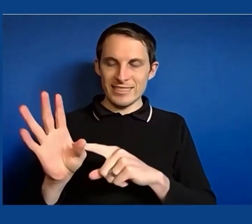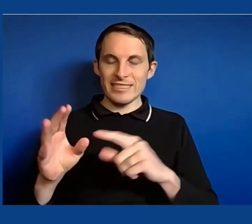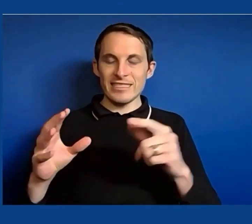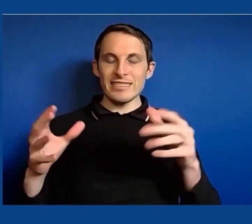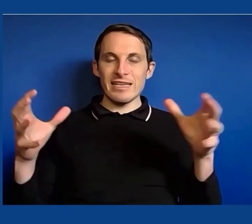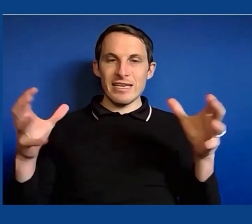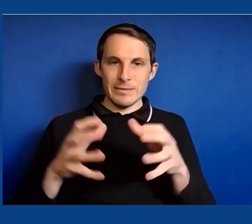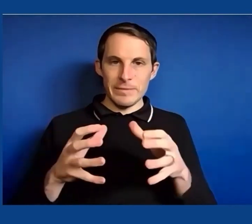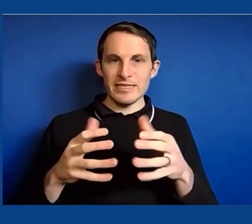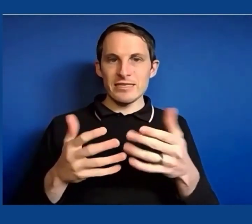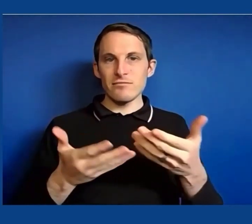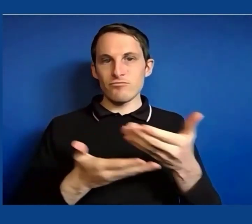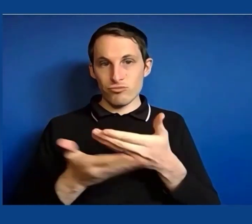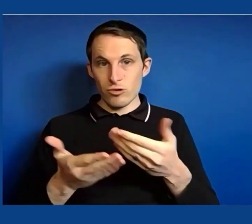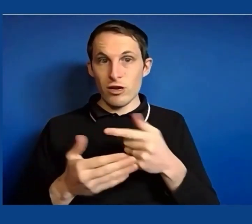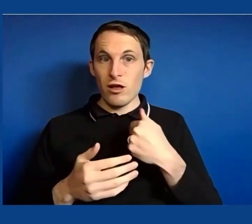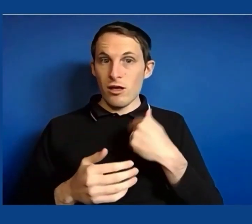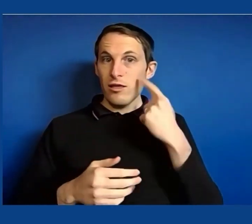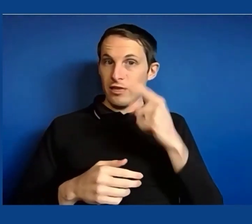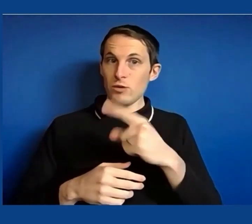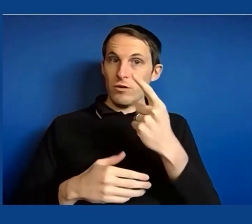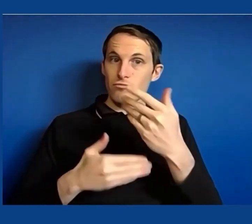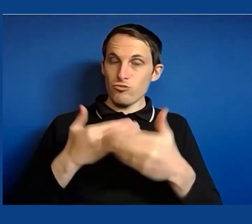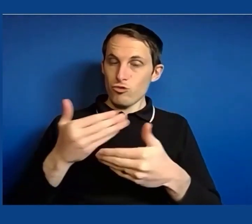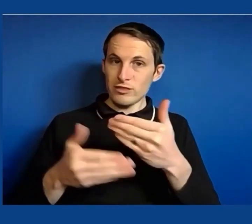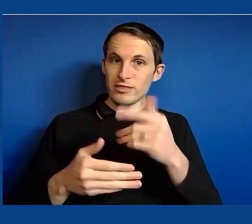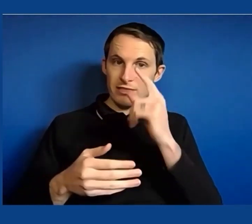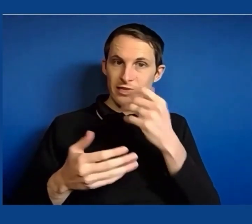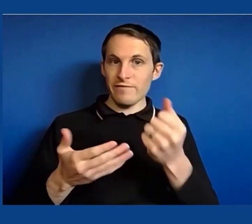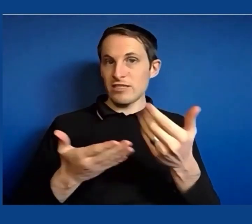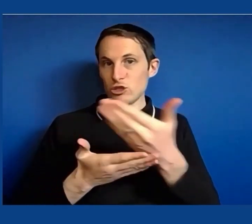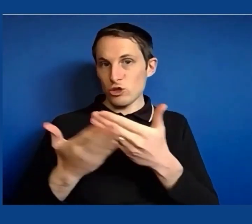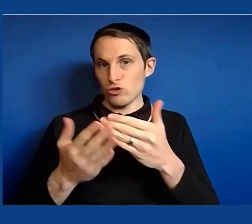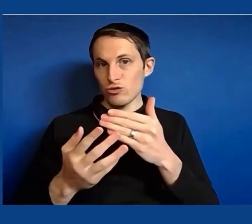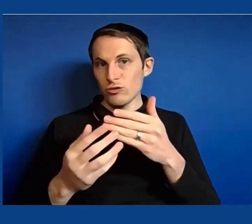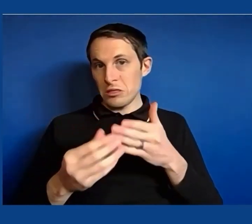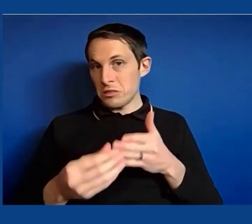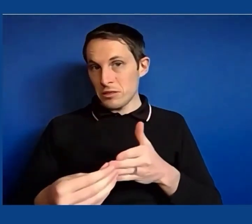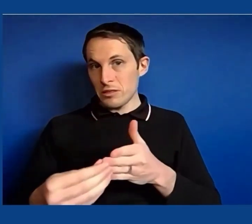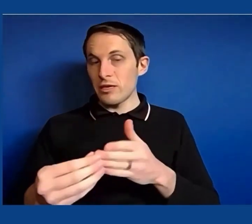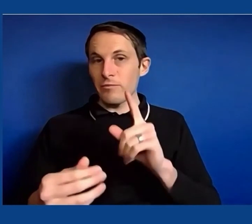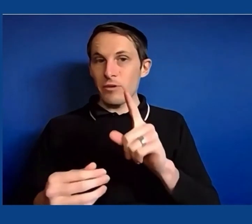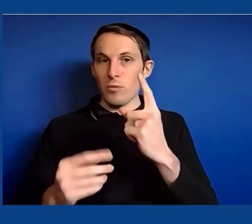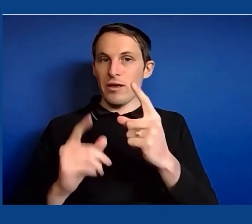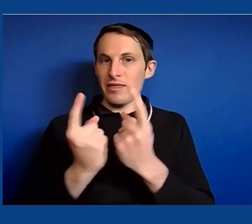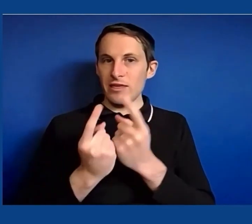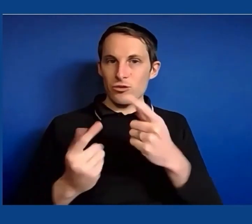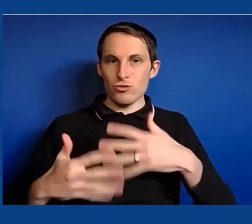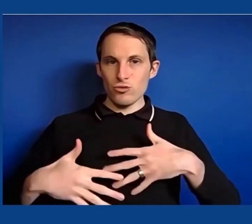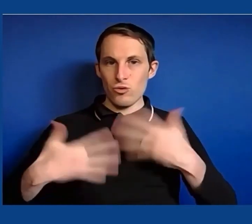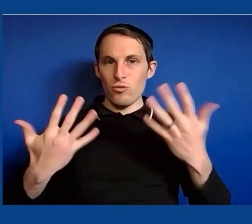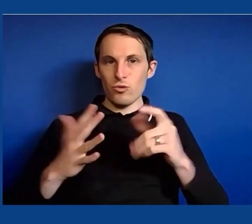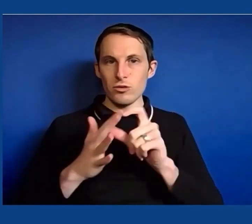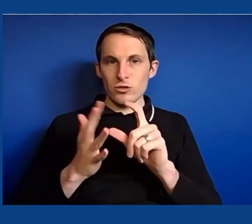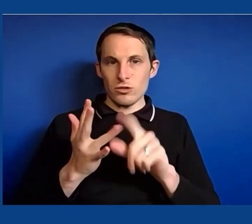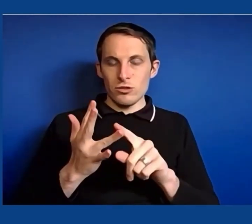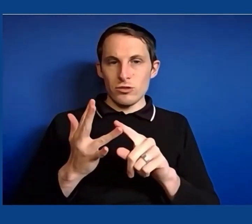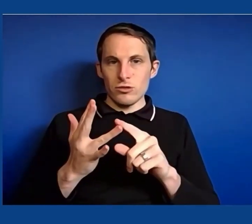I think that is a process where they can have discussions around, but the thing you don't want to also do is